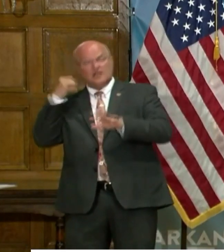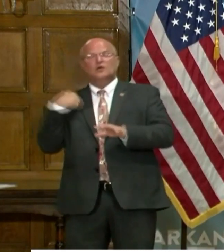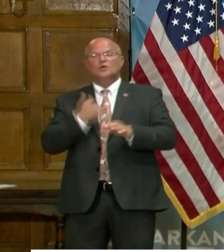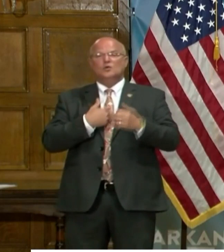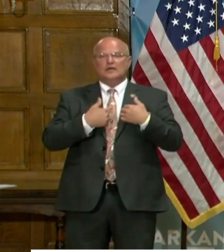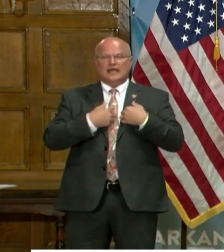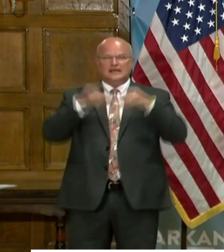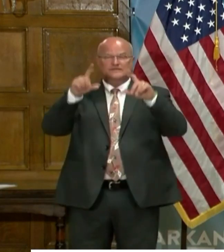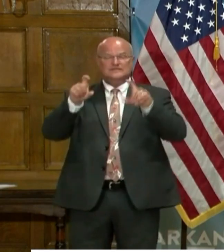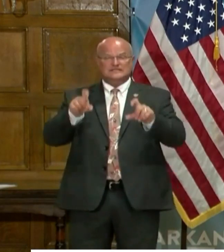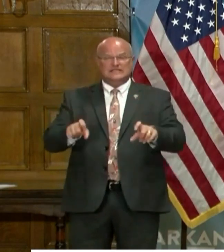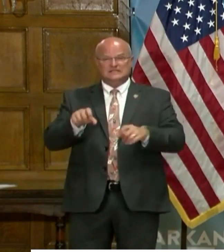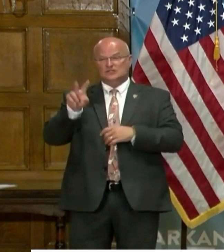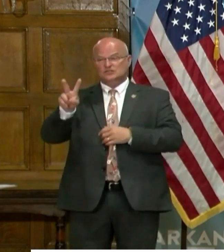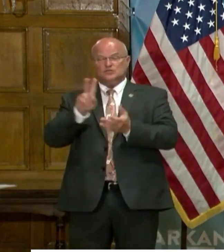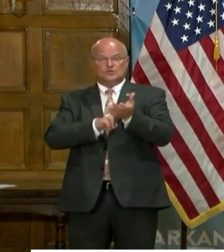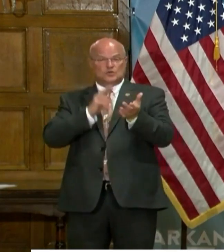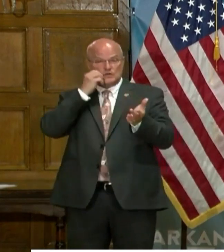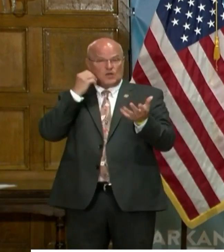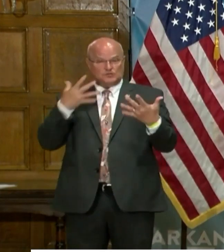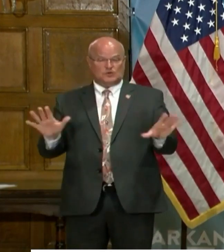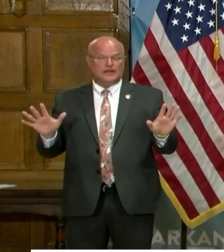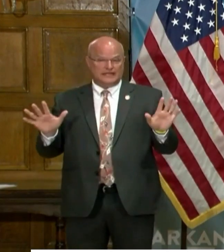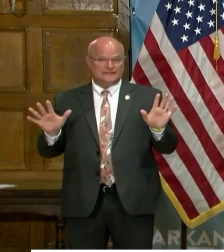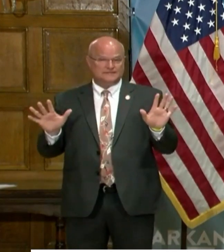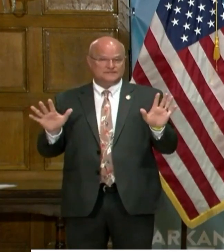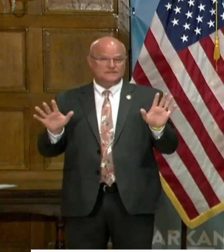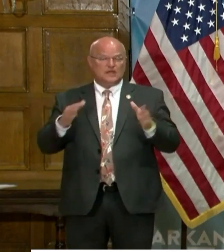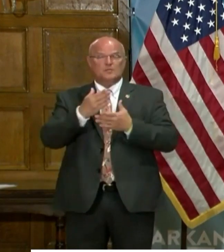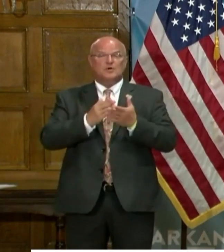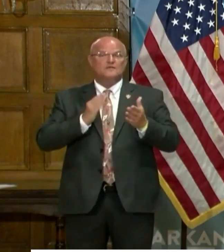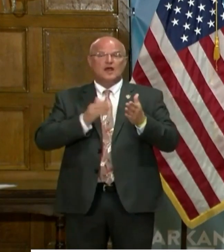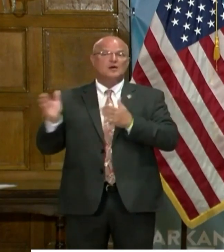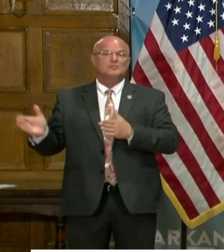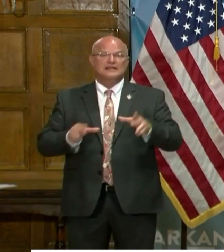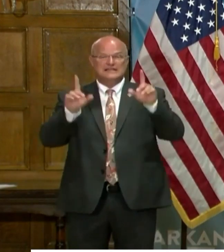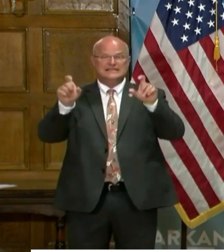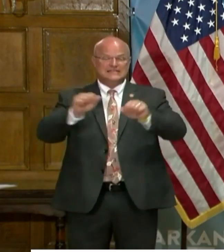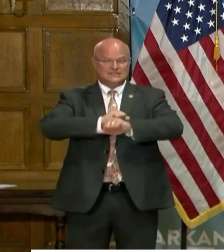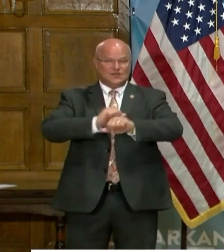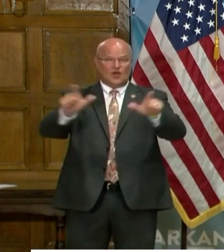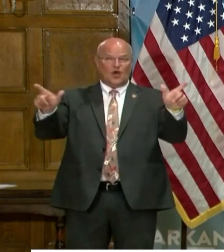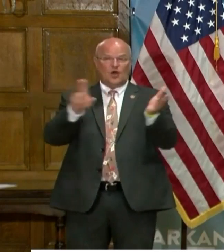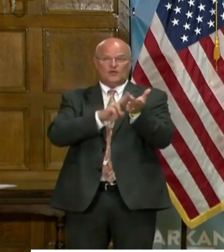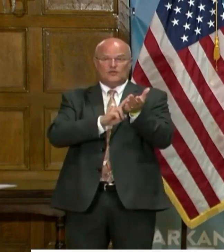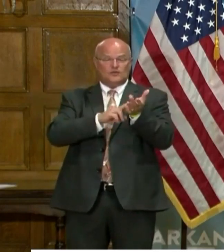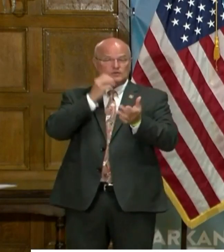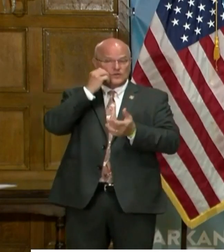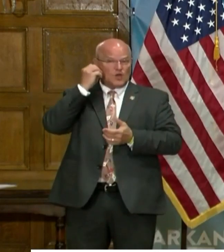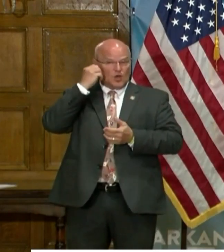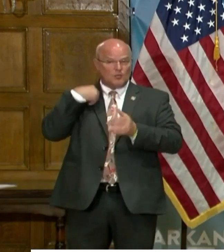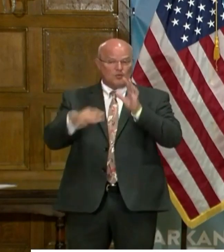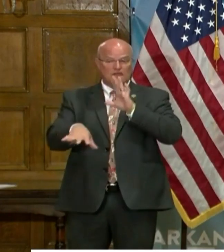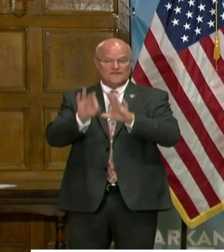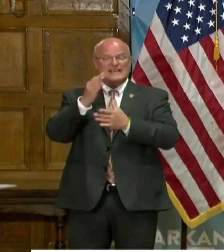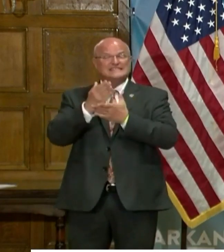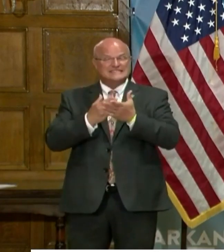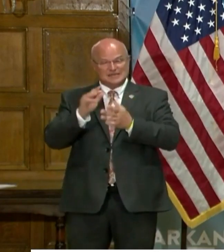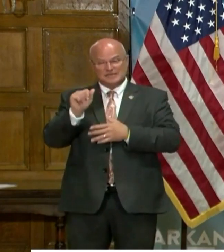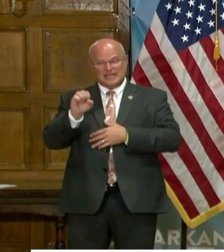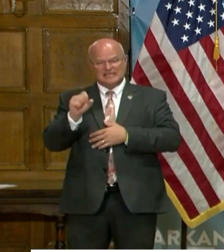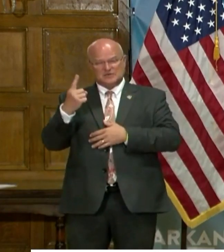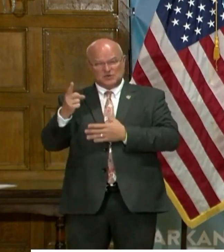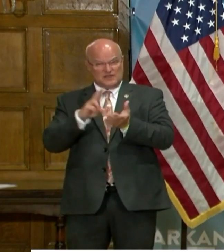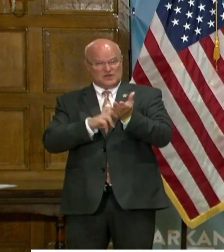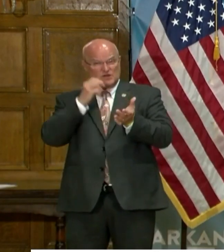we have tested 2 nursing homes. As part of our plan to test all the nursing homes. We did find some cases in